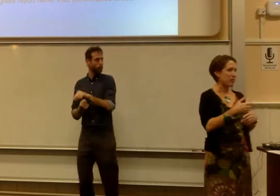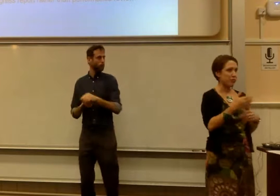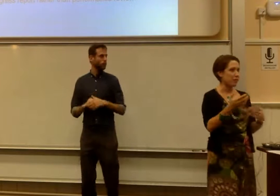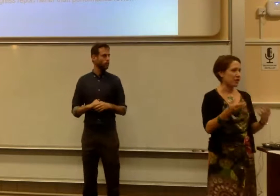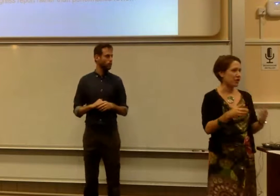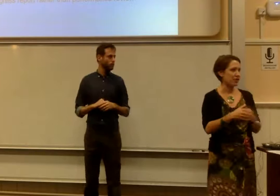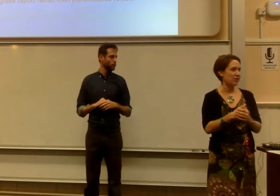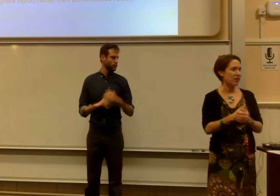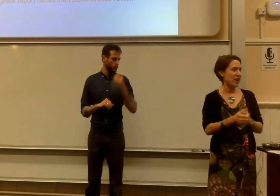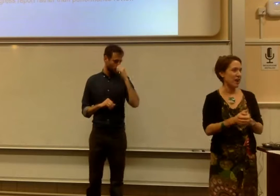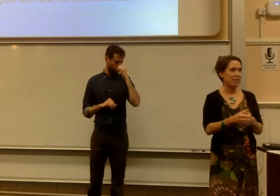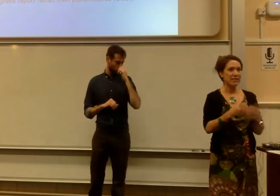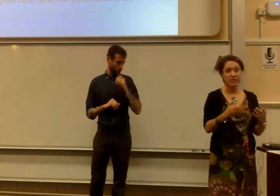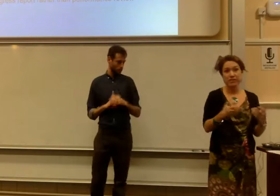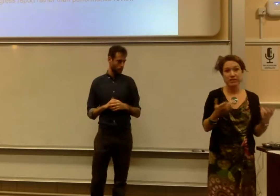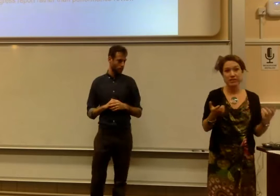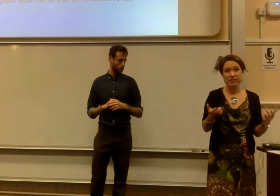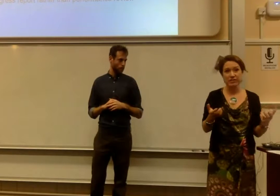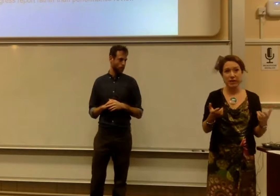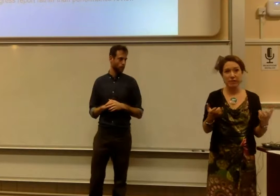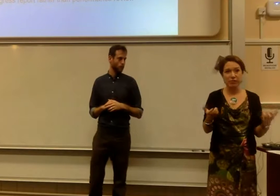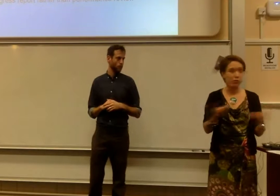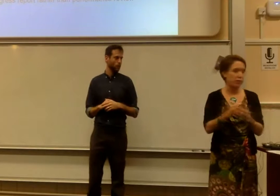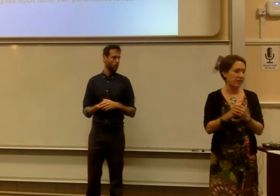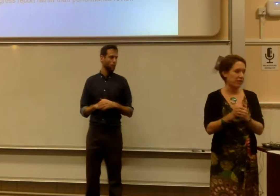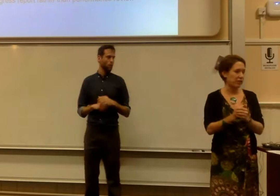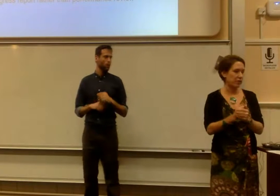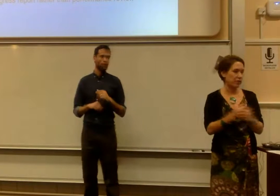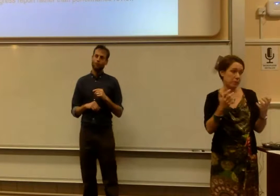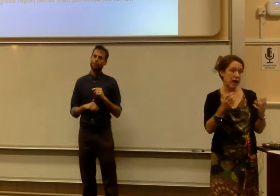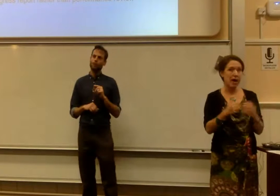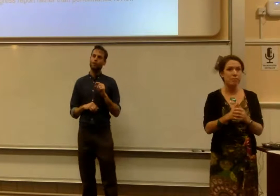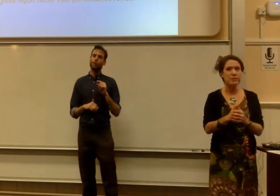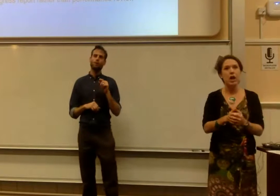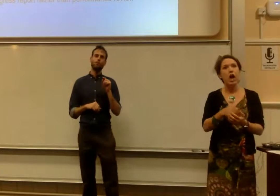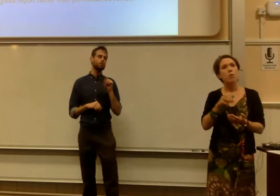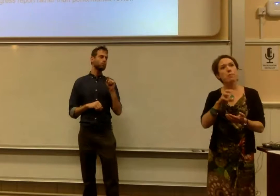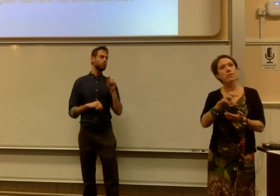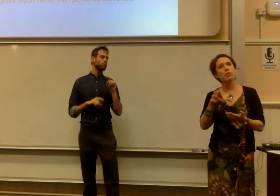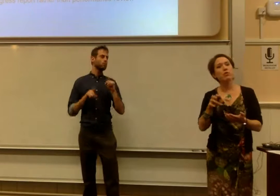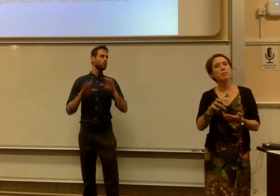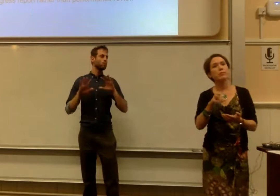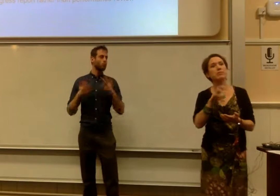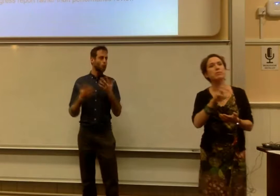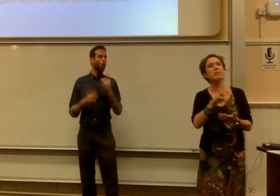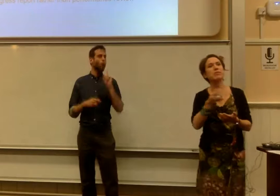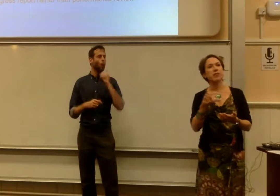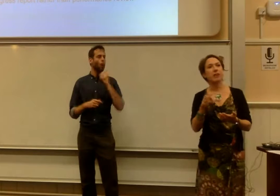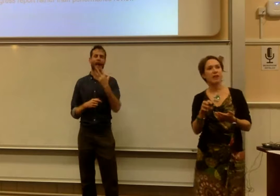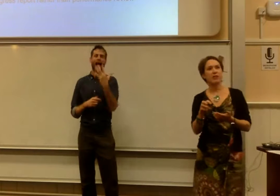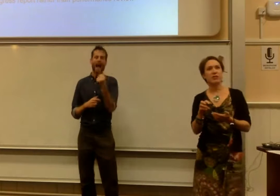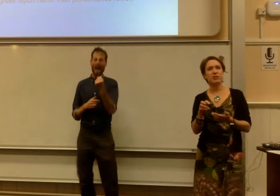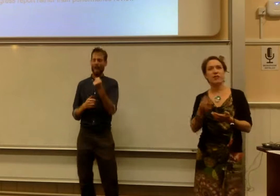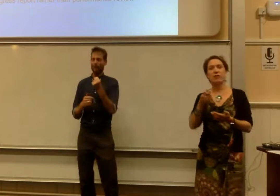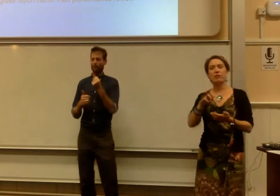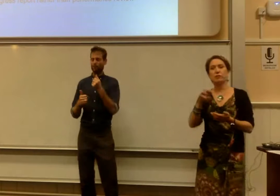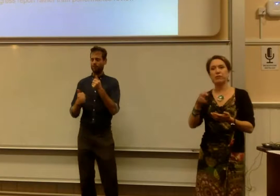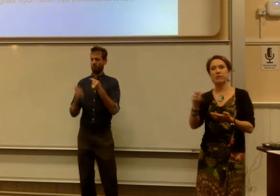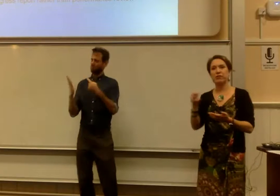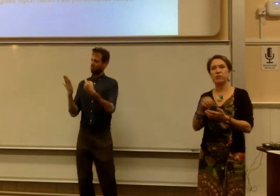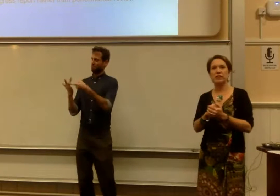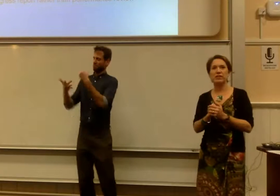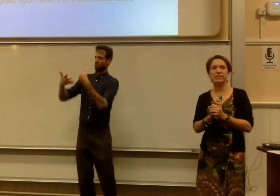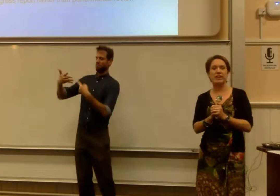of information and services for BSL users perhaps. But there will also be specific actions